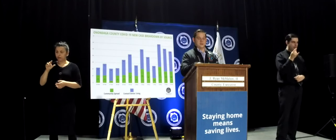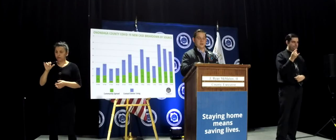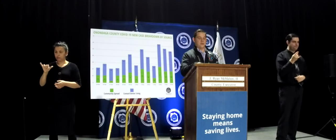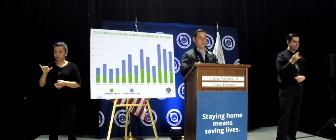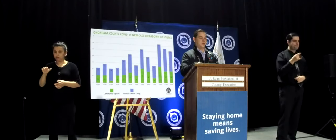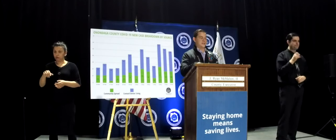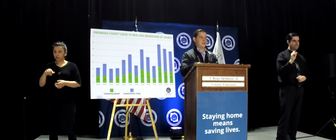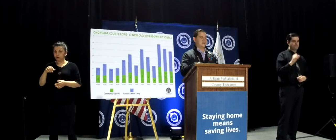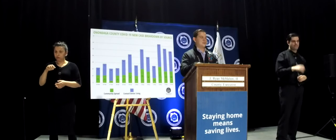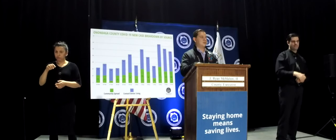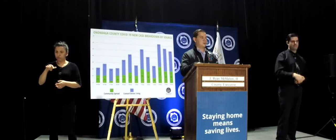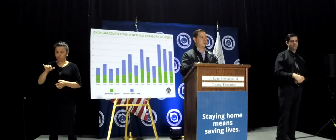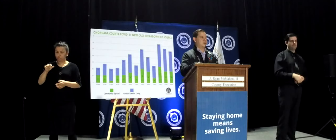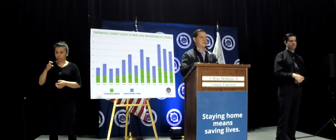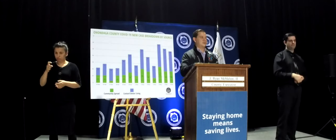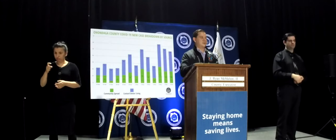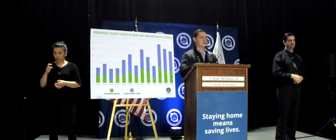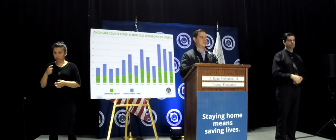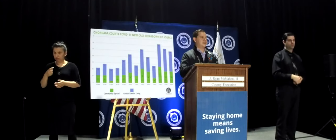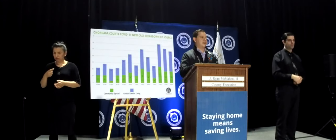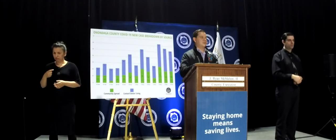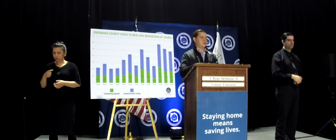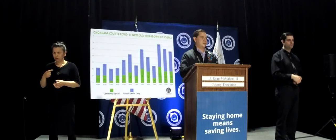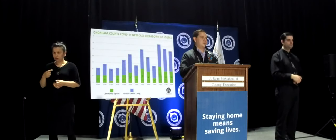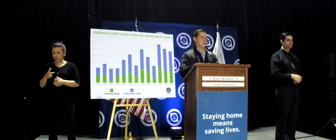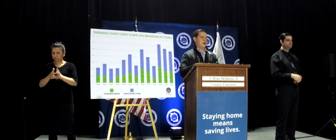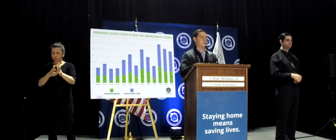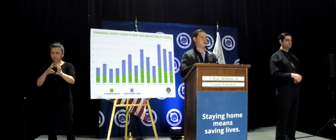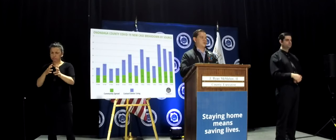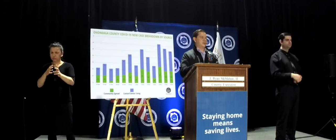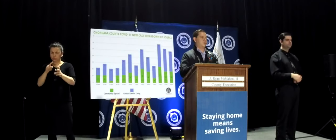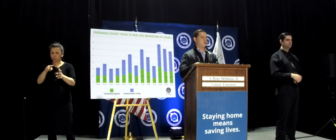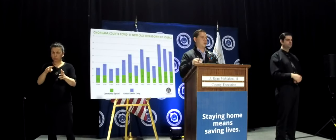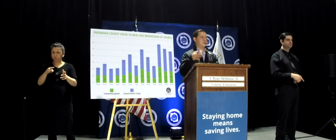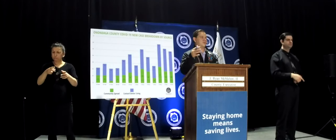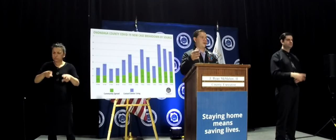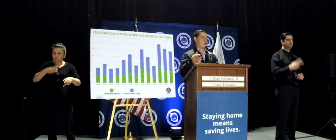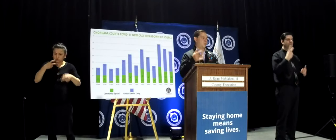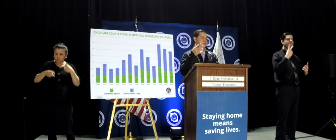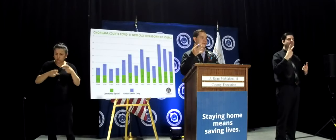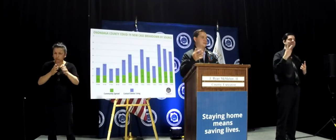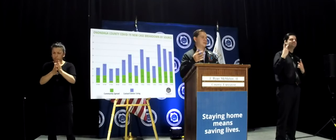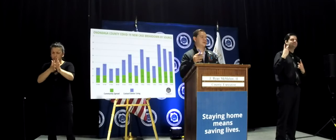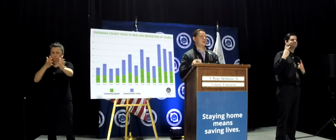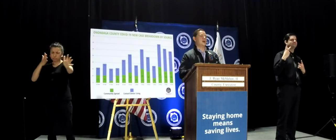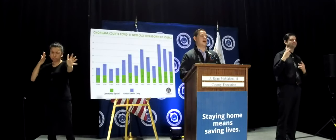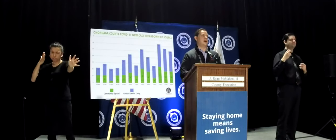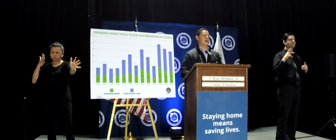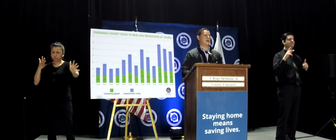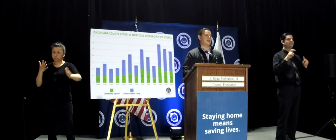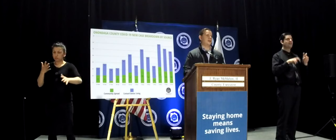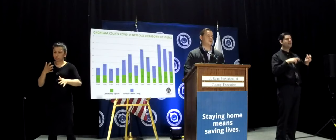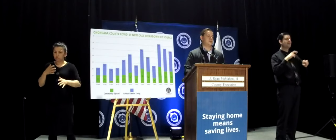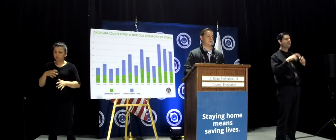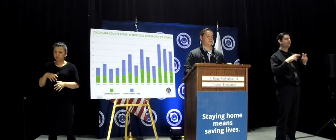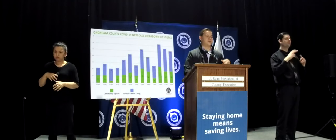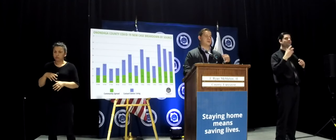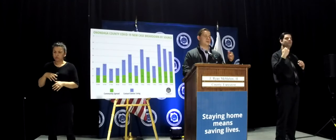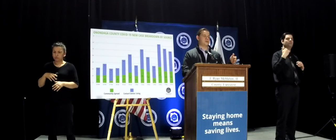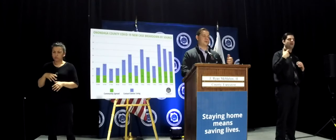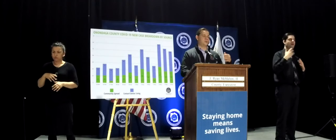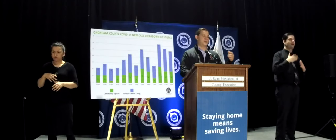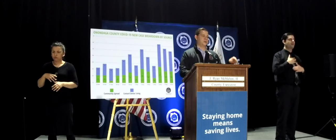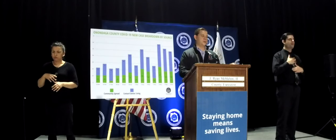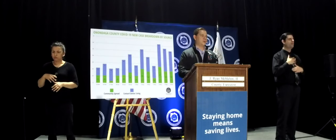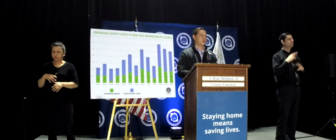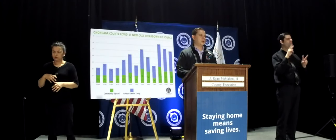businesses is giving everybody essentially a nostalgic opportunity of what the fair represents, and gives these business